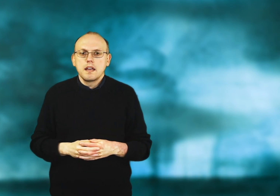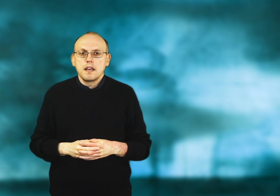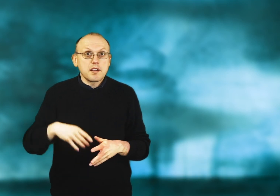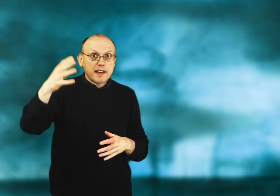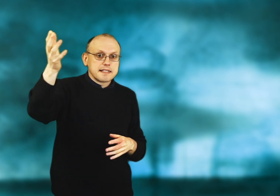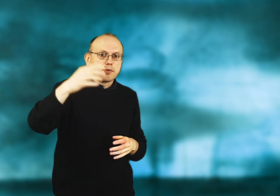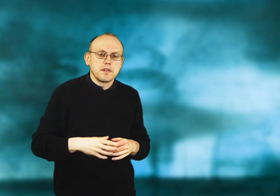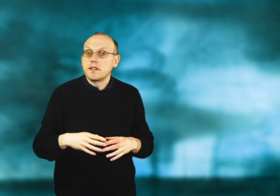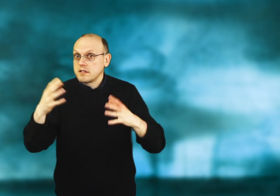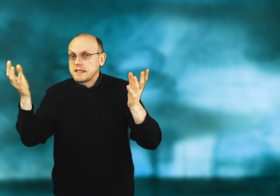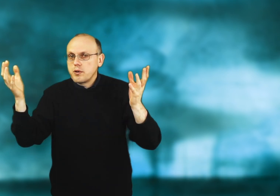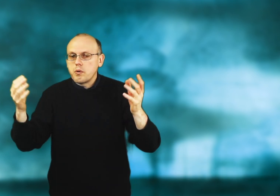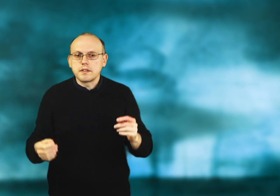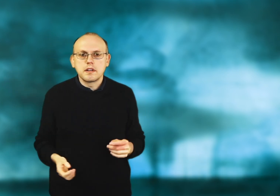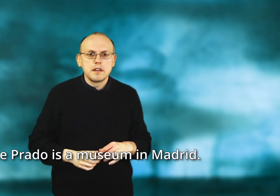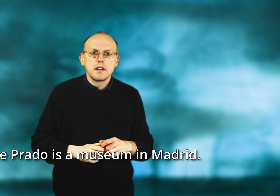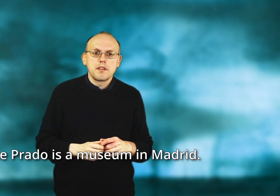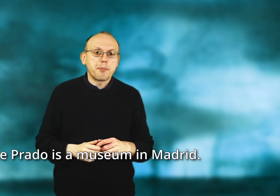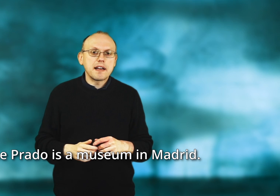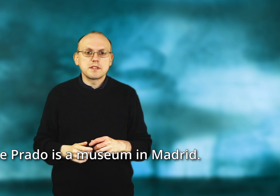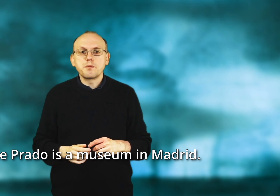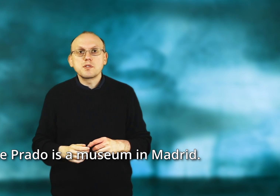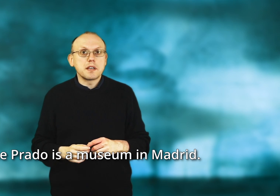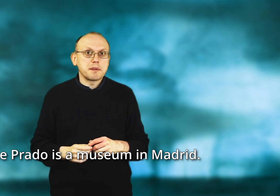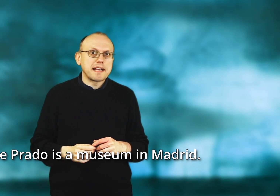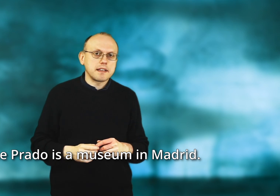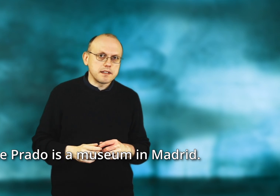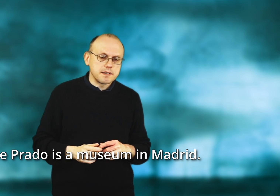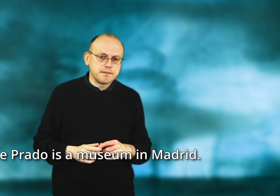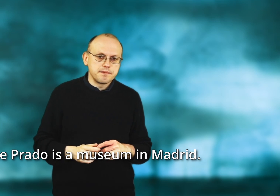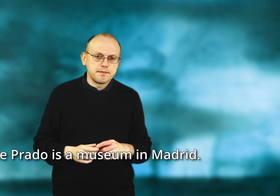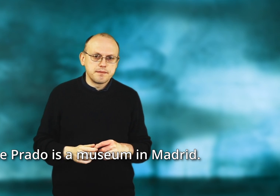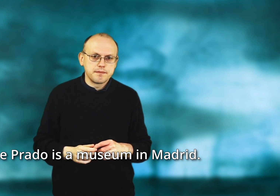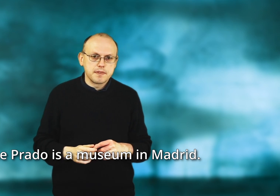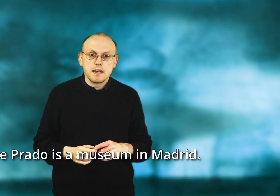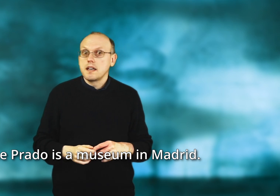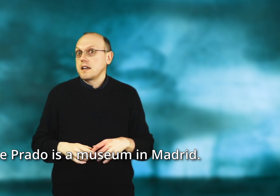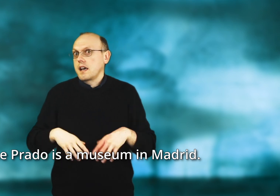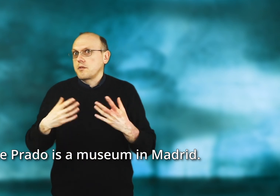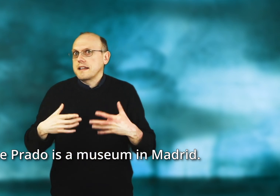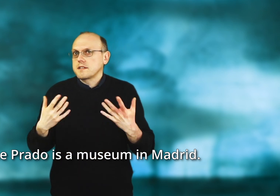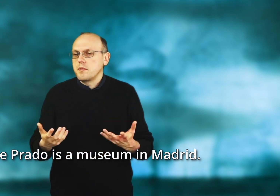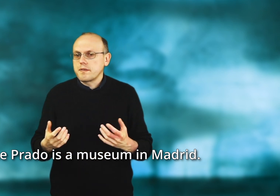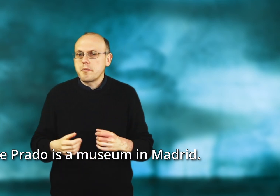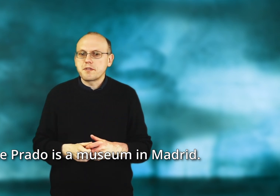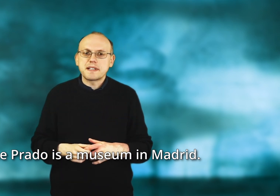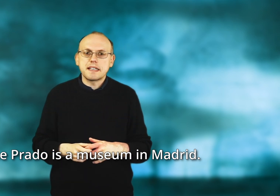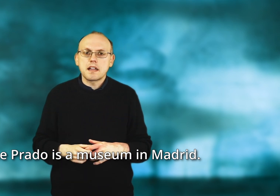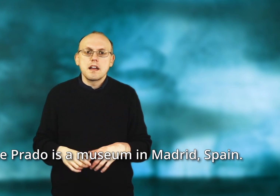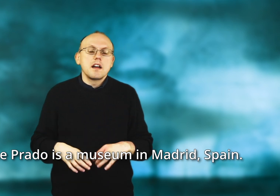Another example, simple one. The Prado is a museum in Madrid. Could add some more information by saying the